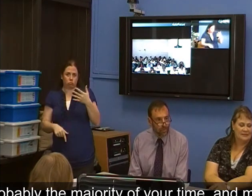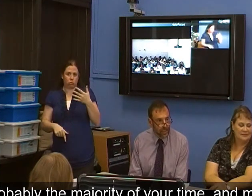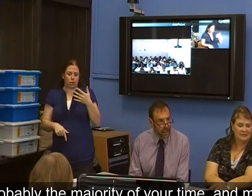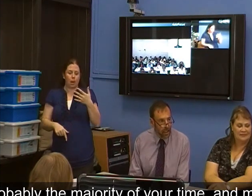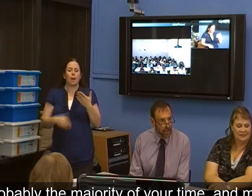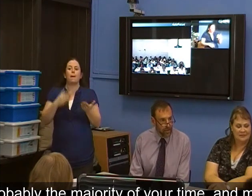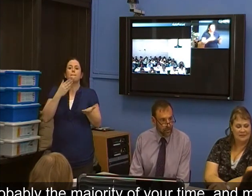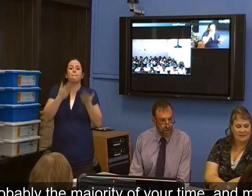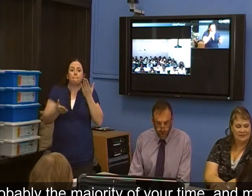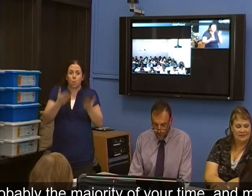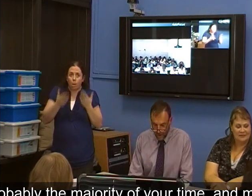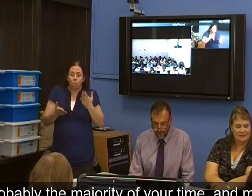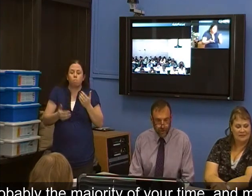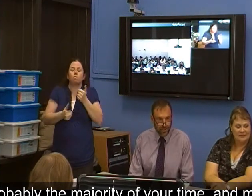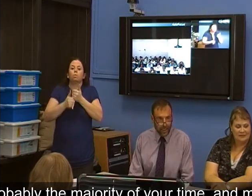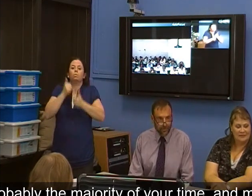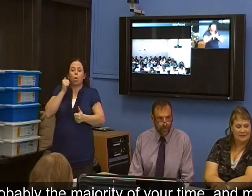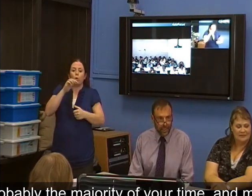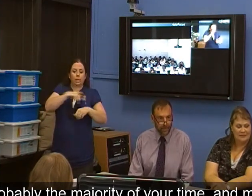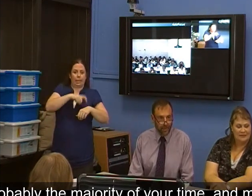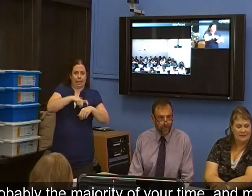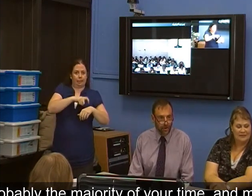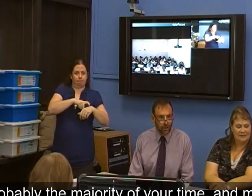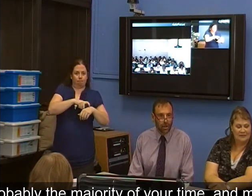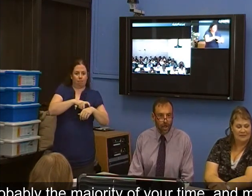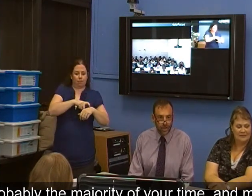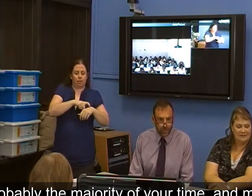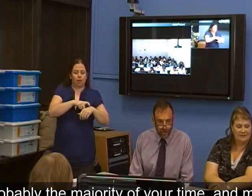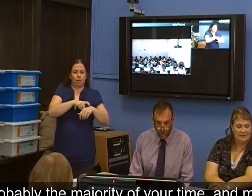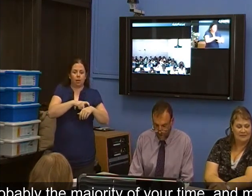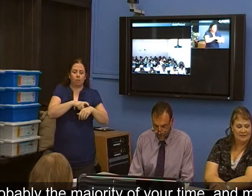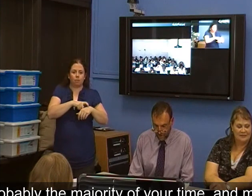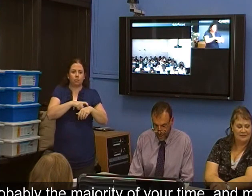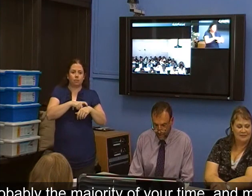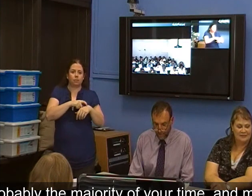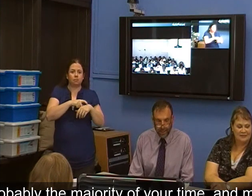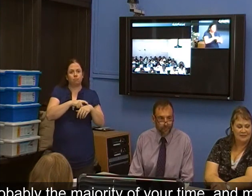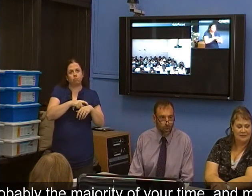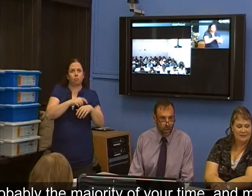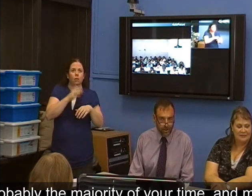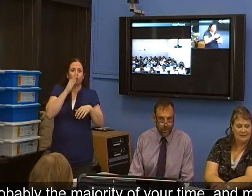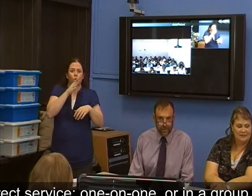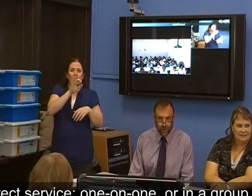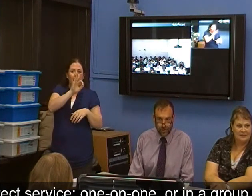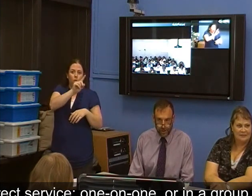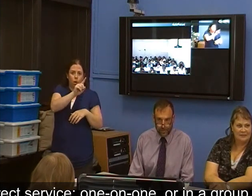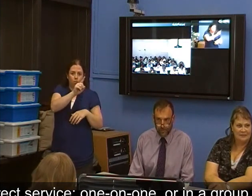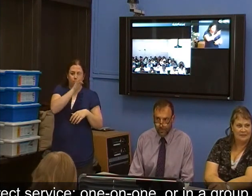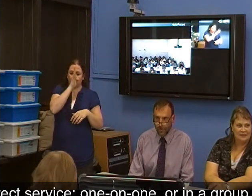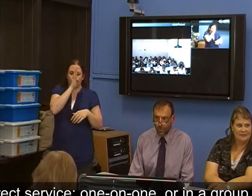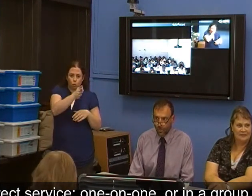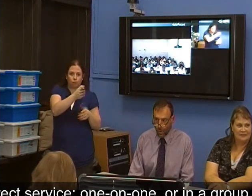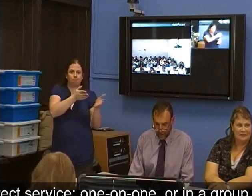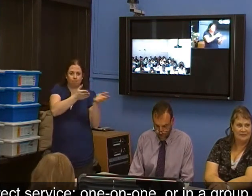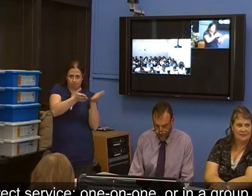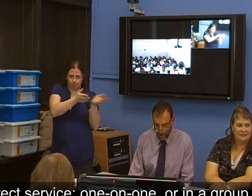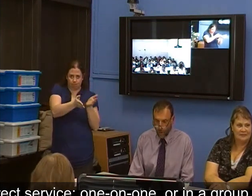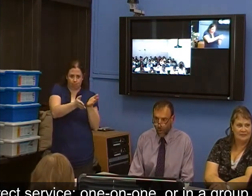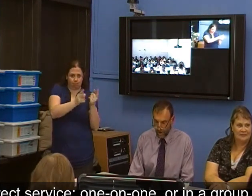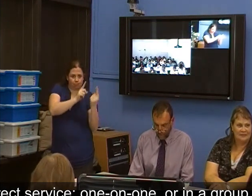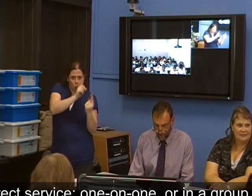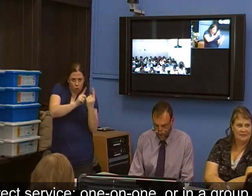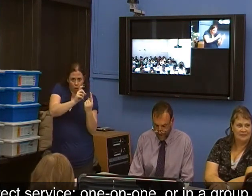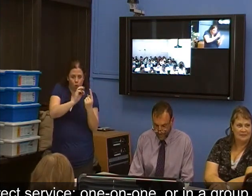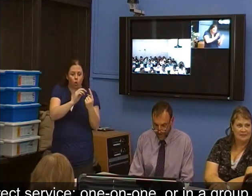probably the majority of your time, and maybe a very large majority of your time, will be F1, direct service, one-on-one or in